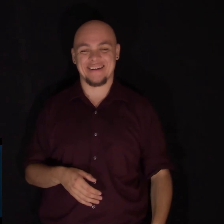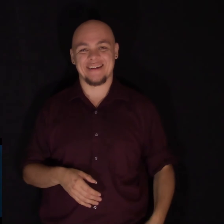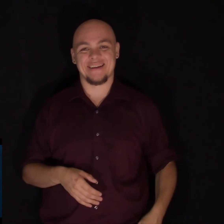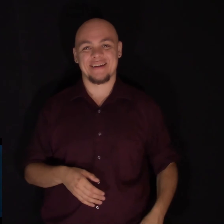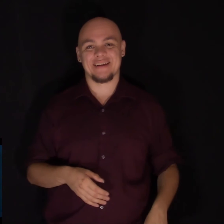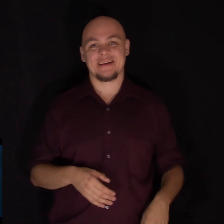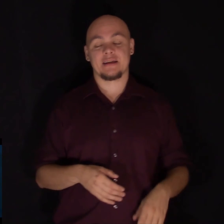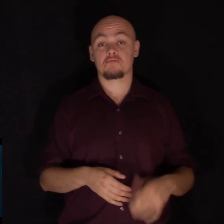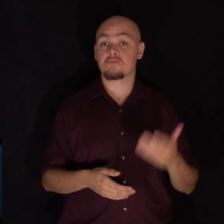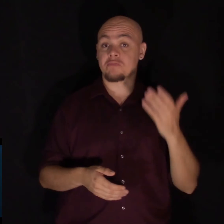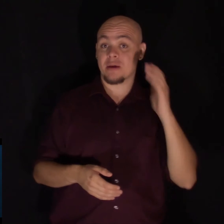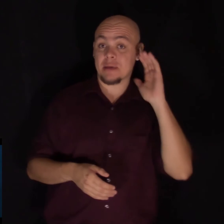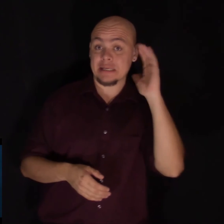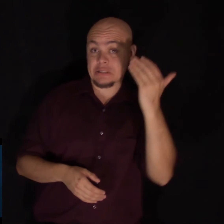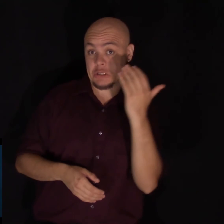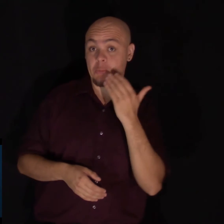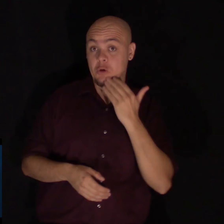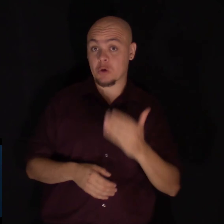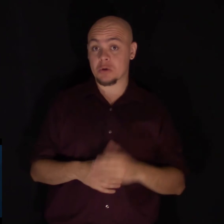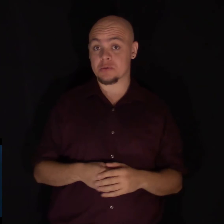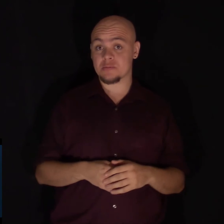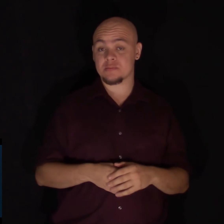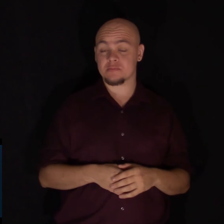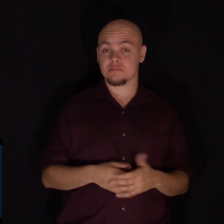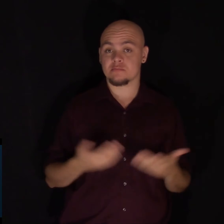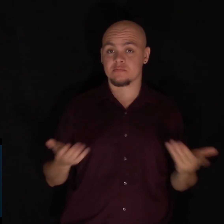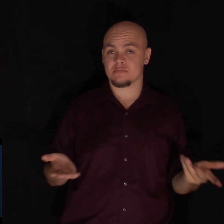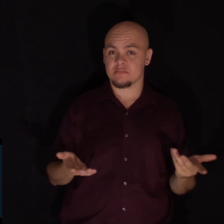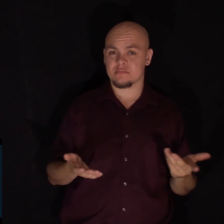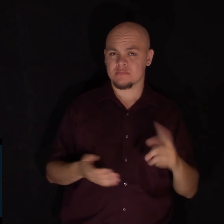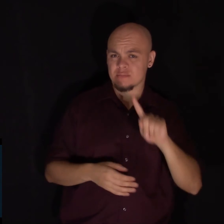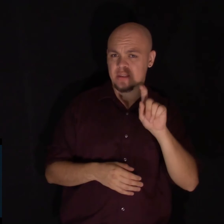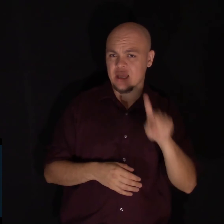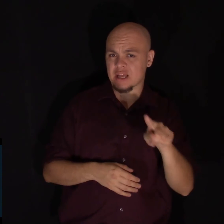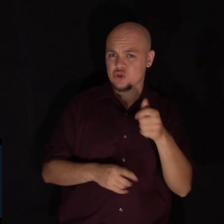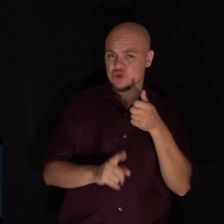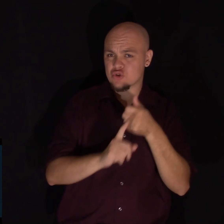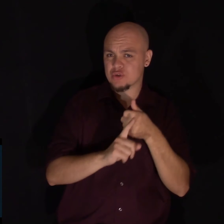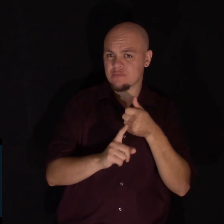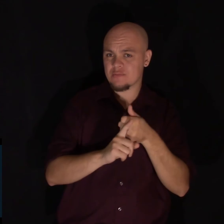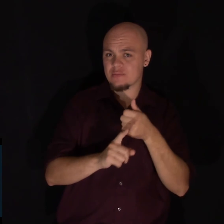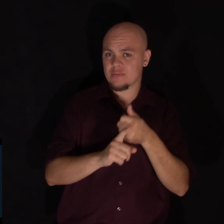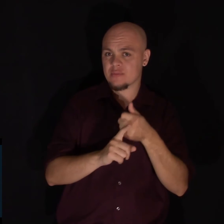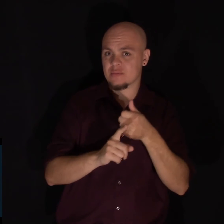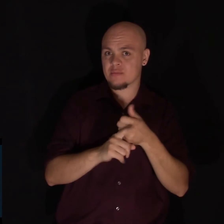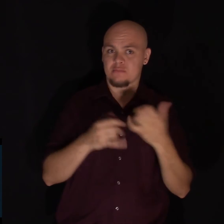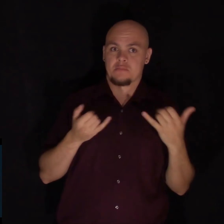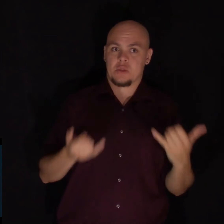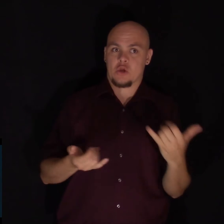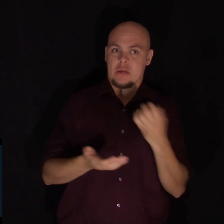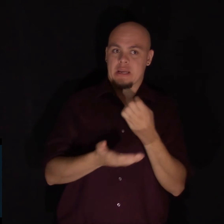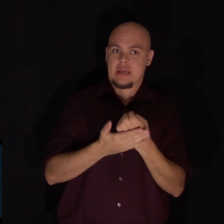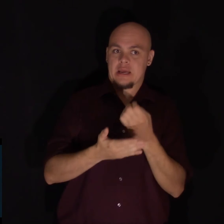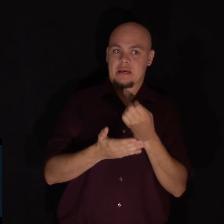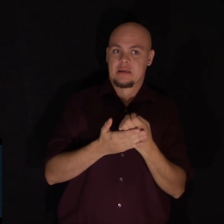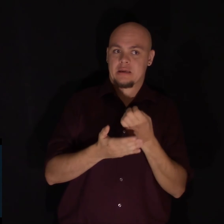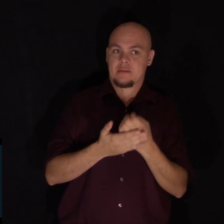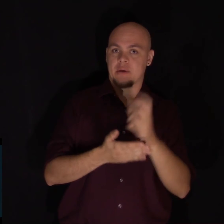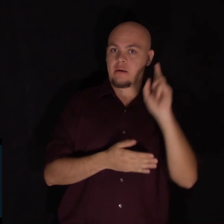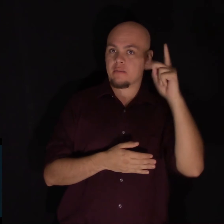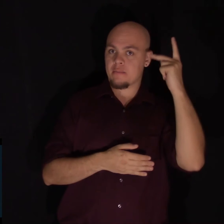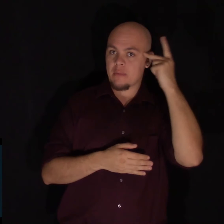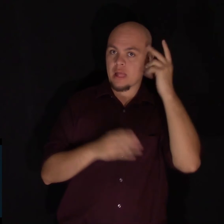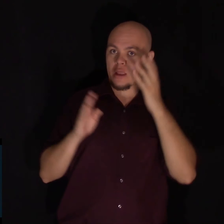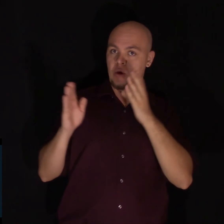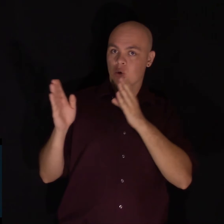Now, that might sound pretty good, but ask yourself, what would happen under our current economic and political order? Okay,